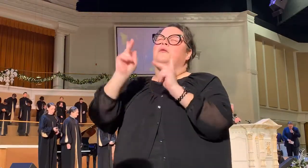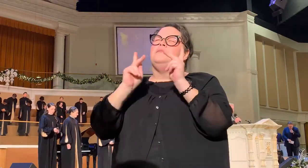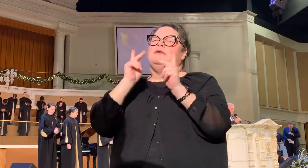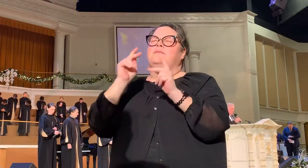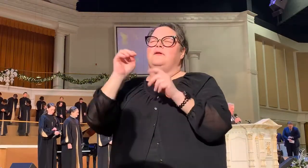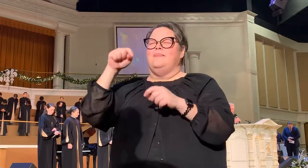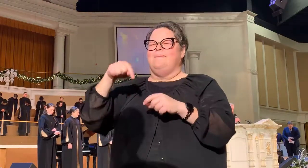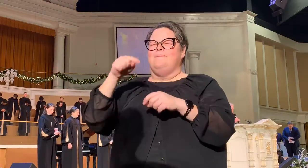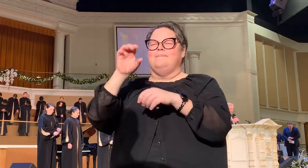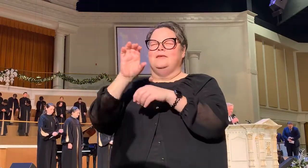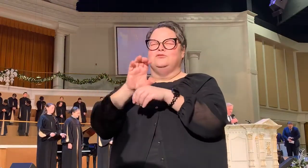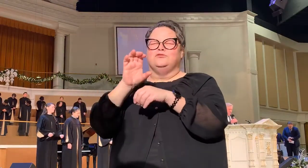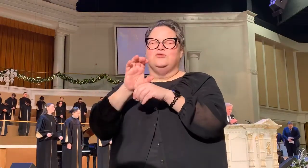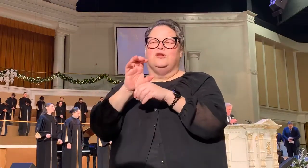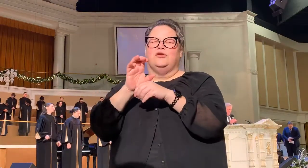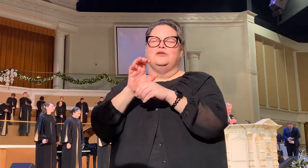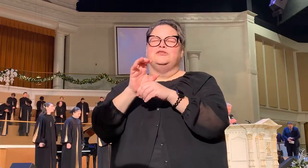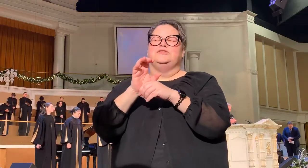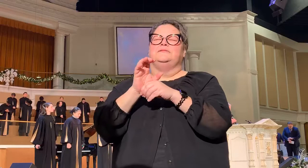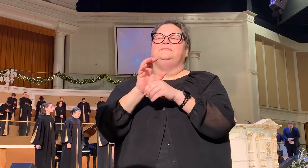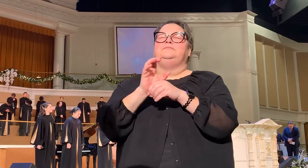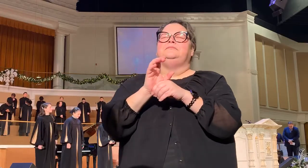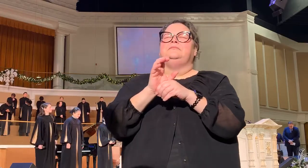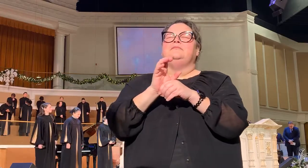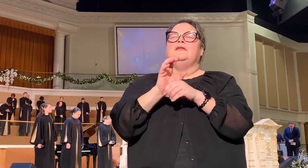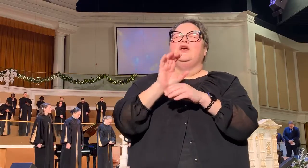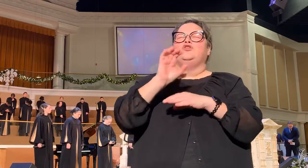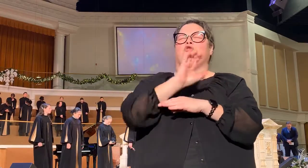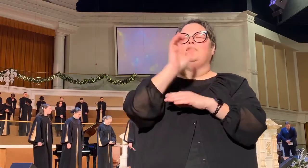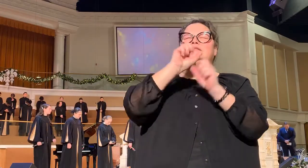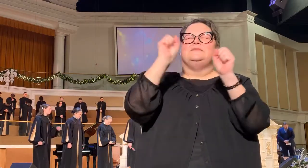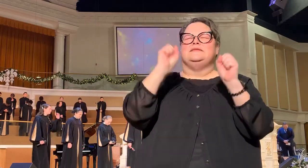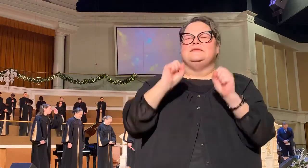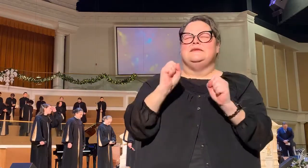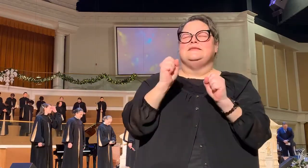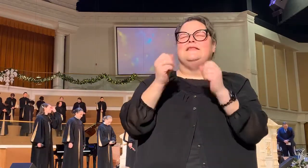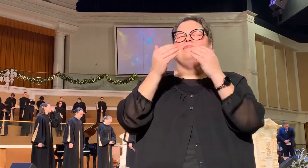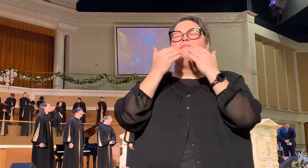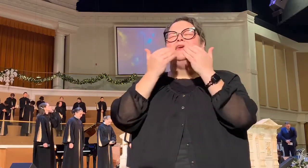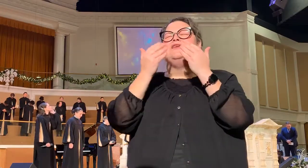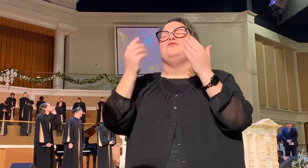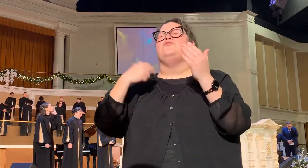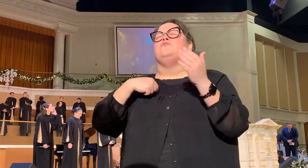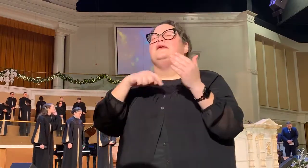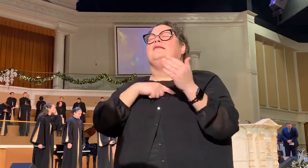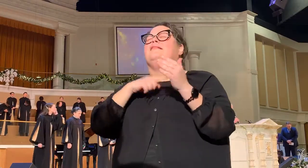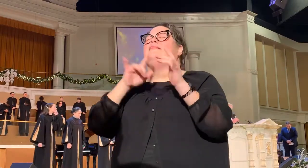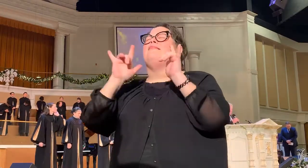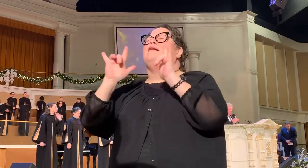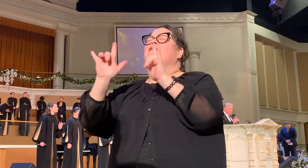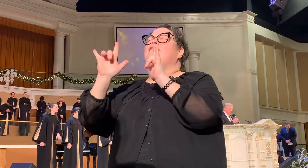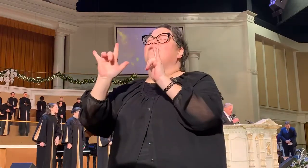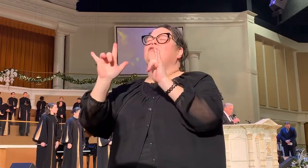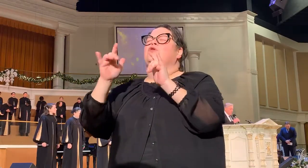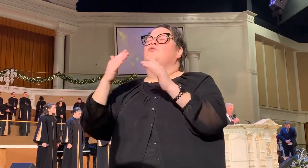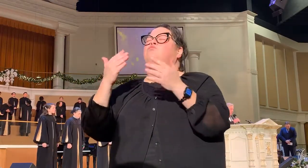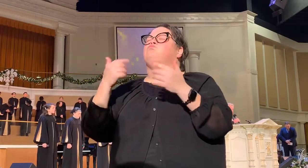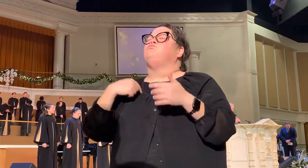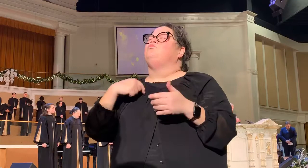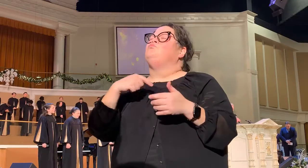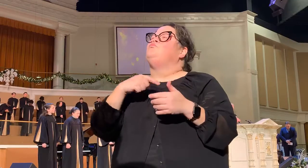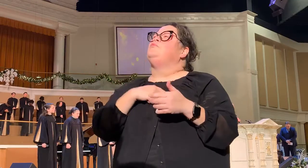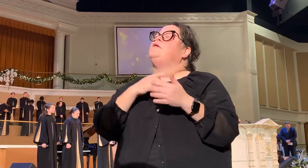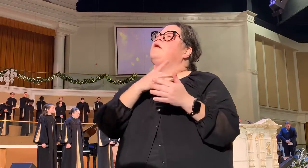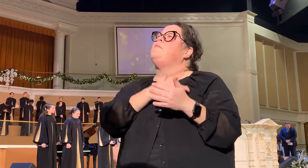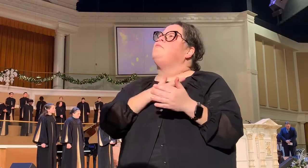this Christmas Eve Eve. And we love you and thank you for what we feel here right now. And we are privileged, Lord, to give. We